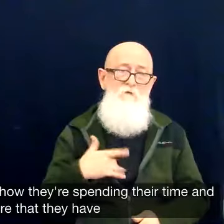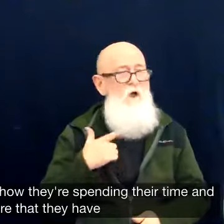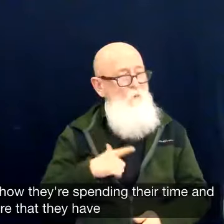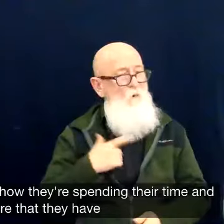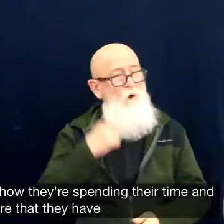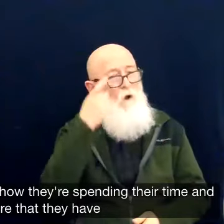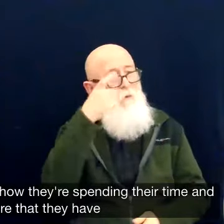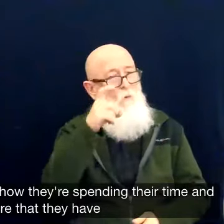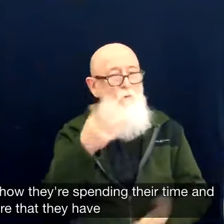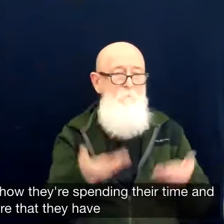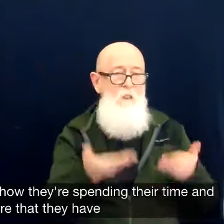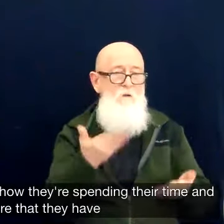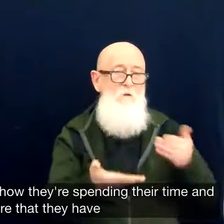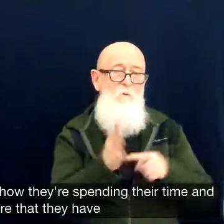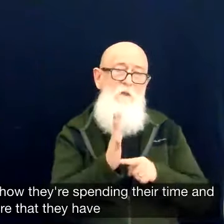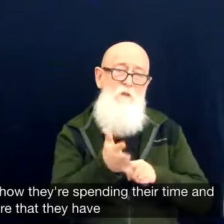balance wheel.